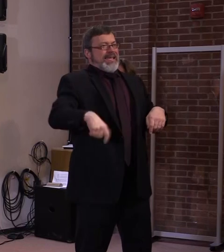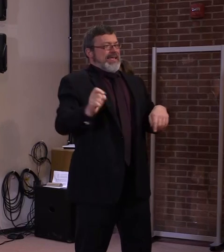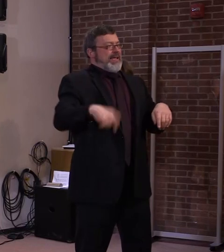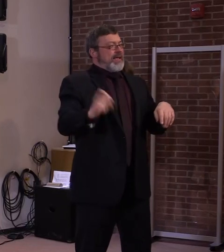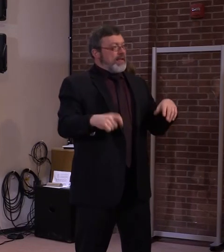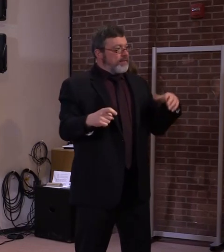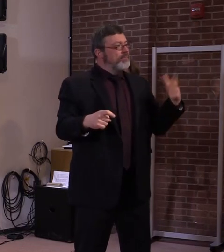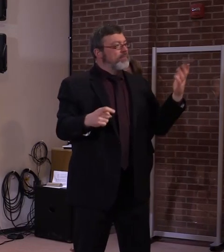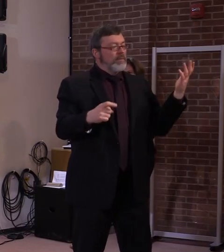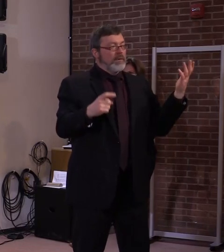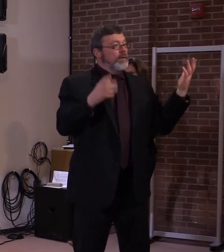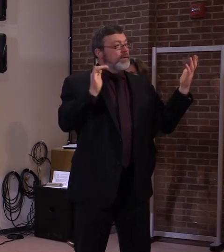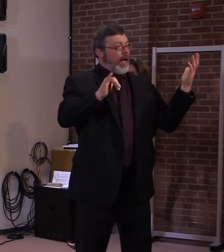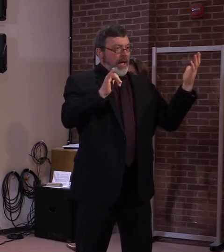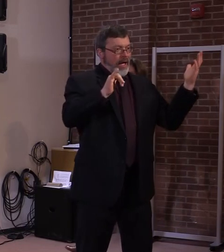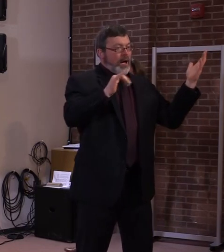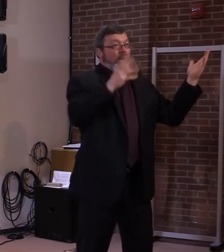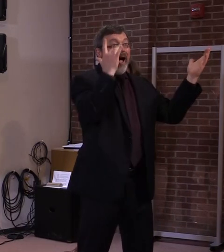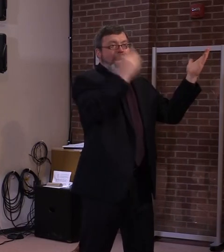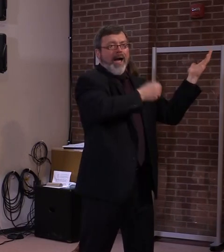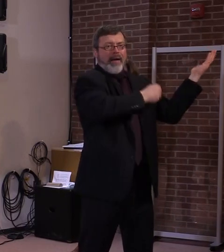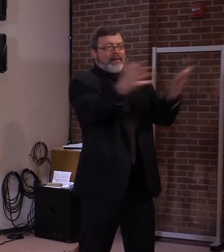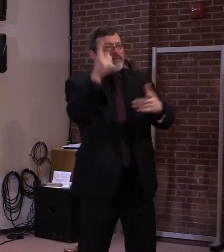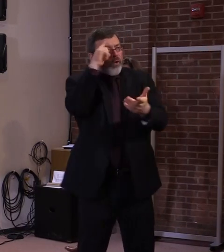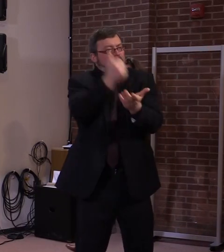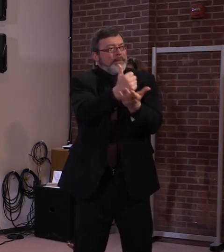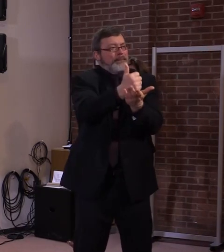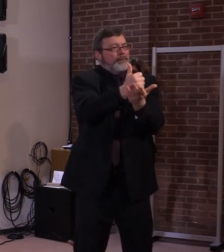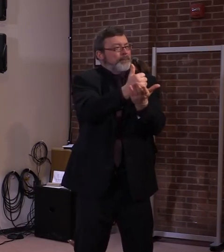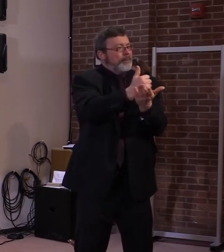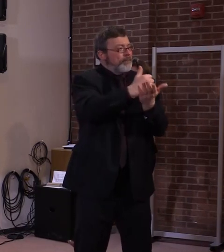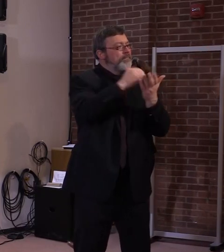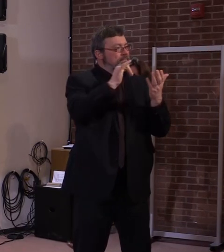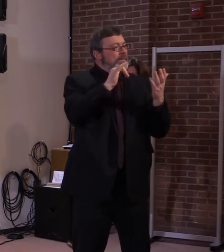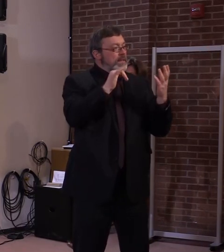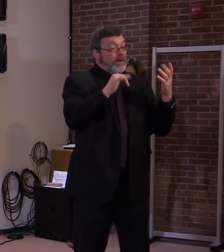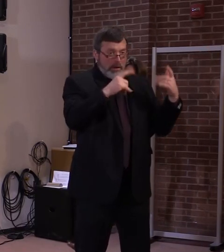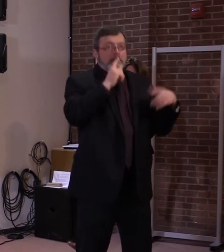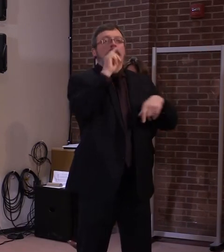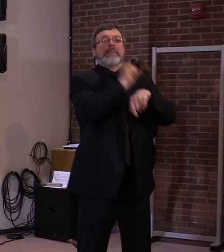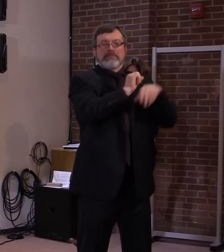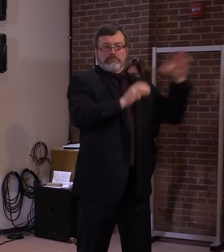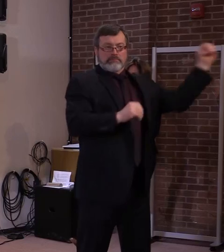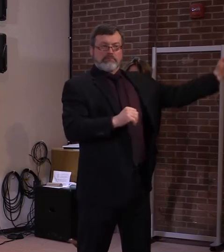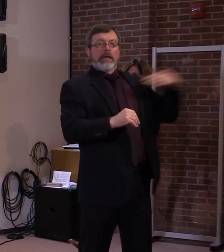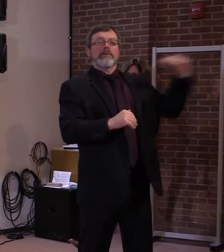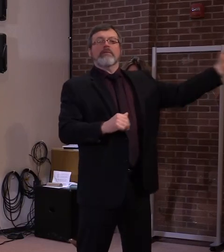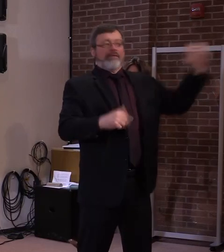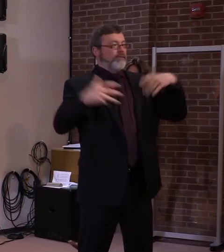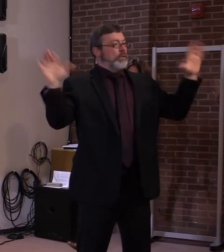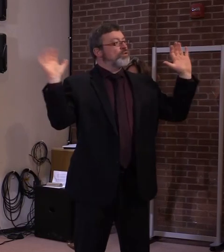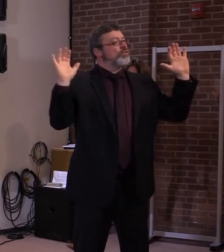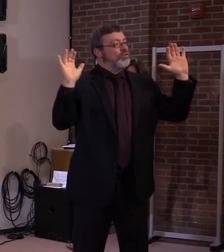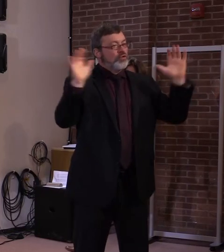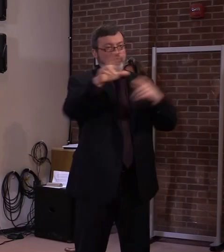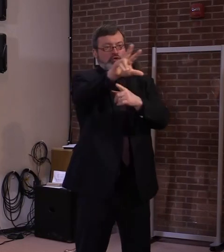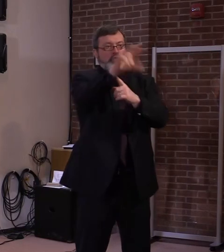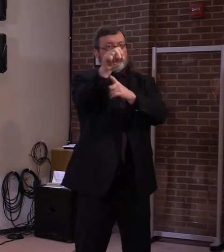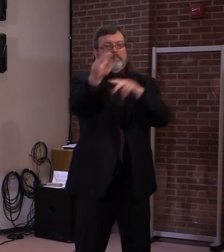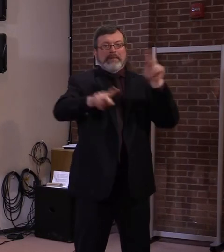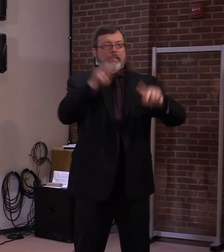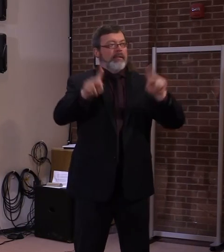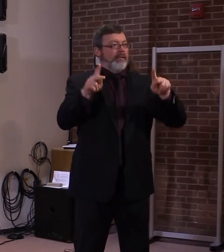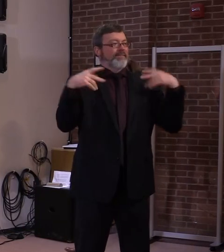monoclonal antibodies. They have now arrived in Vermont. 30 FEMA staff members are now embedded at UVM Medical